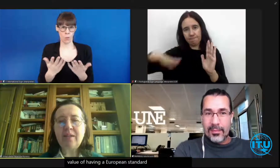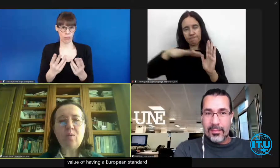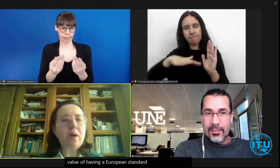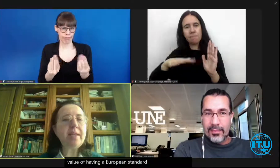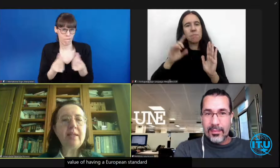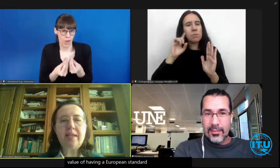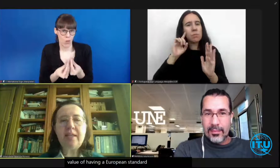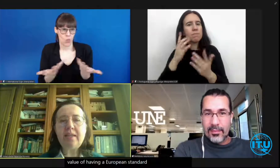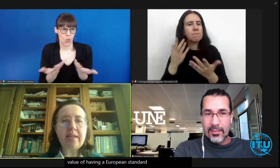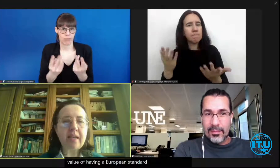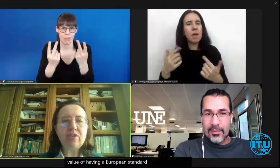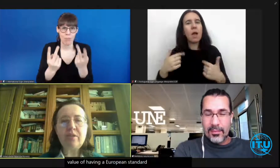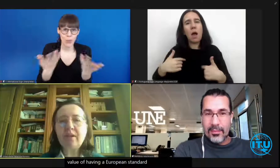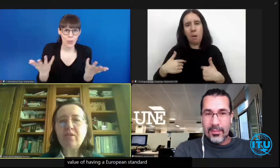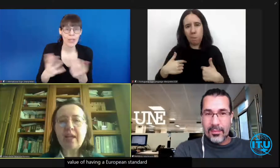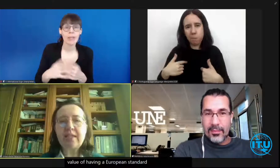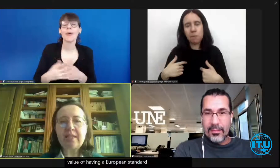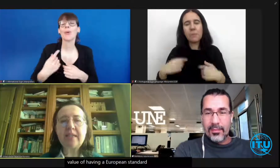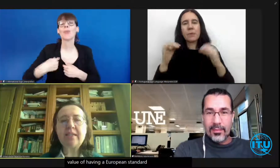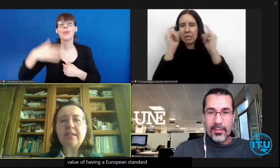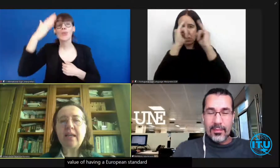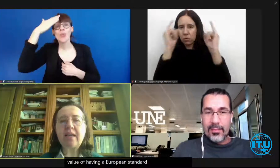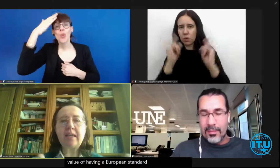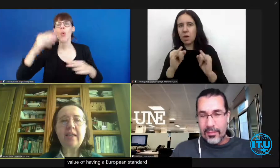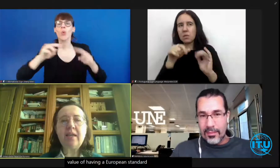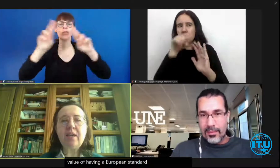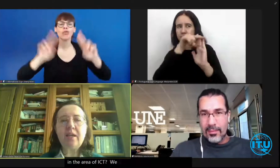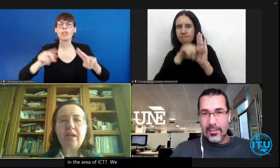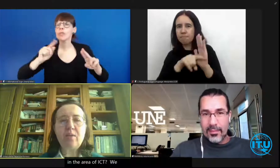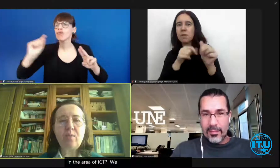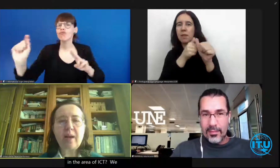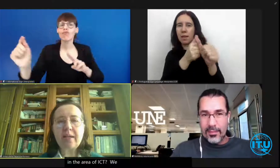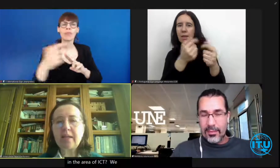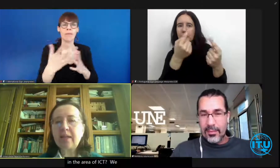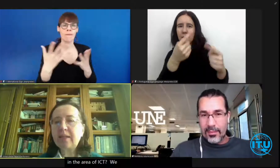are widely international recognized standards like